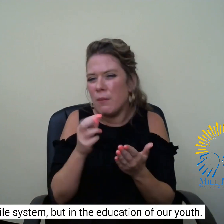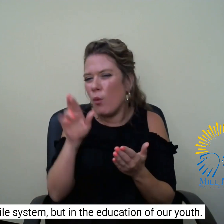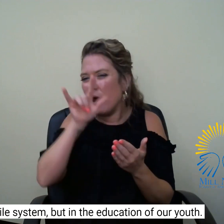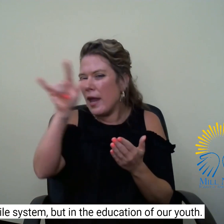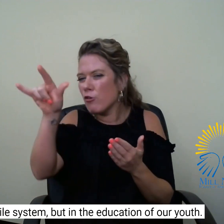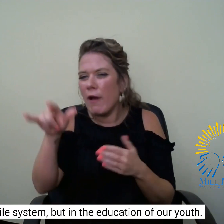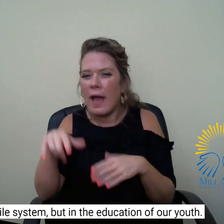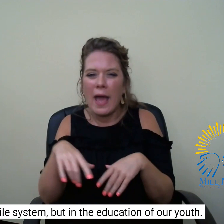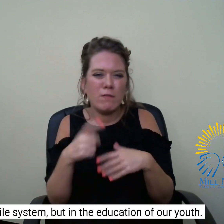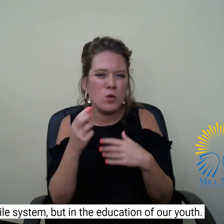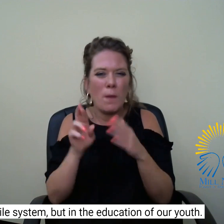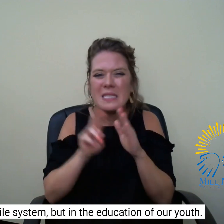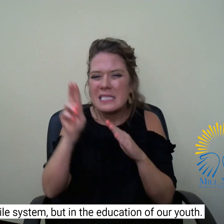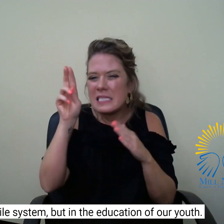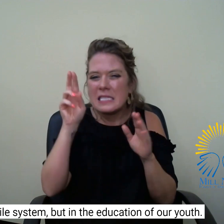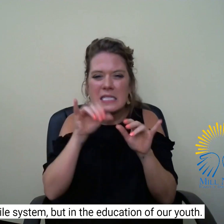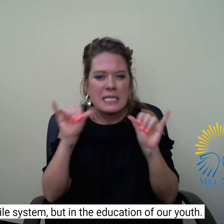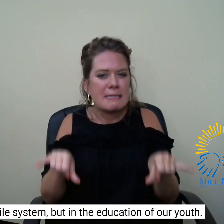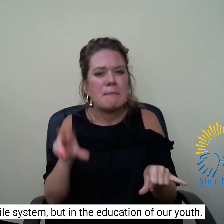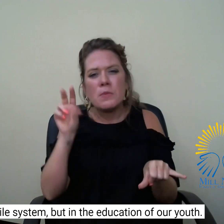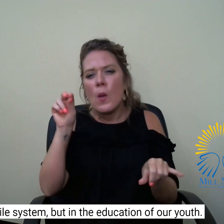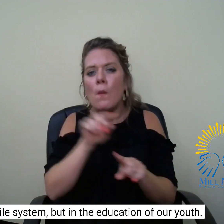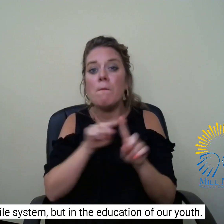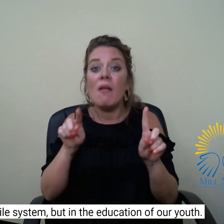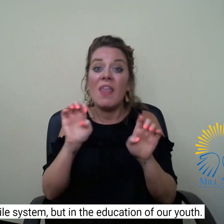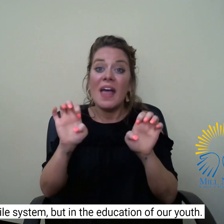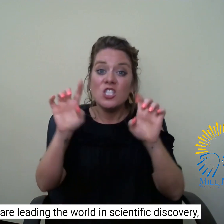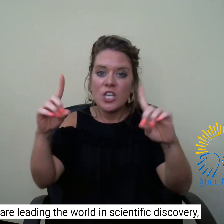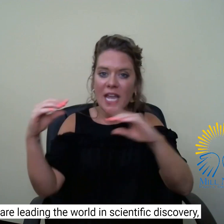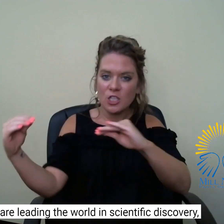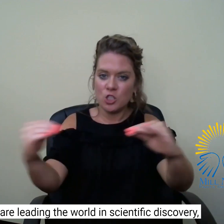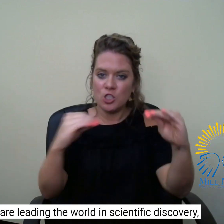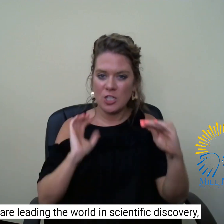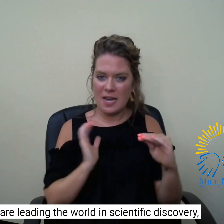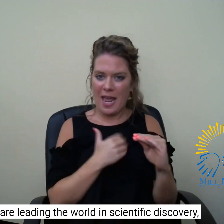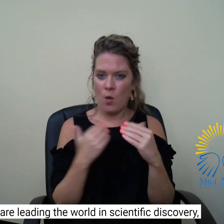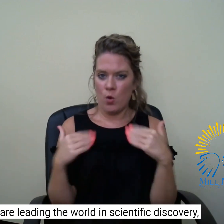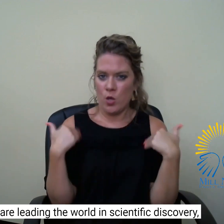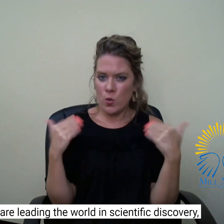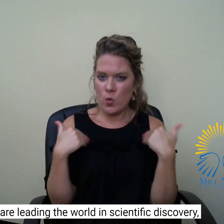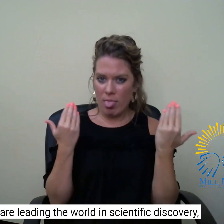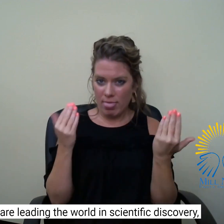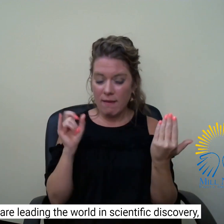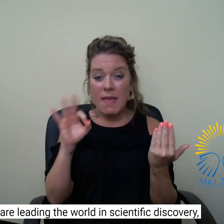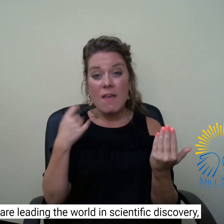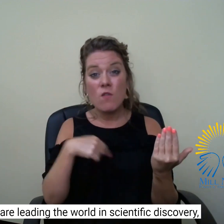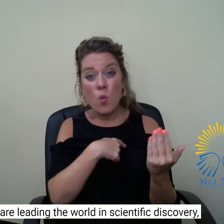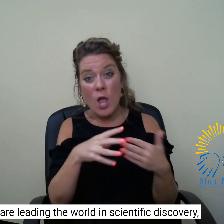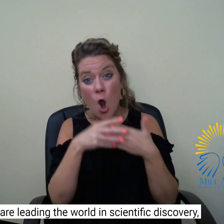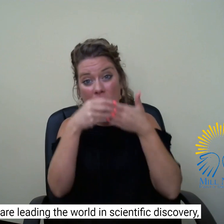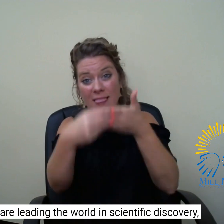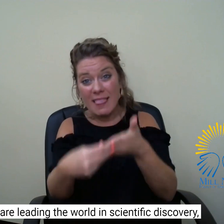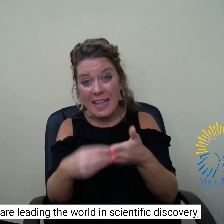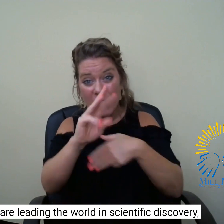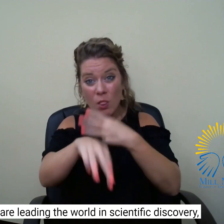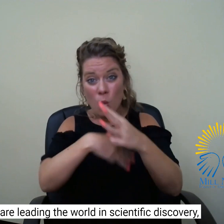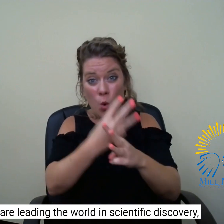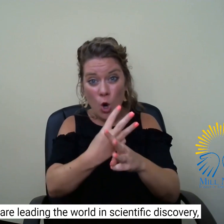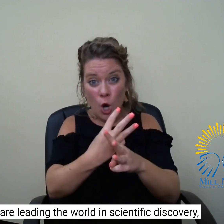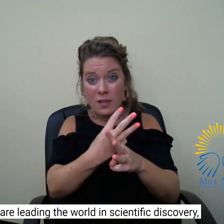missile system, but in the education of our youth. Because if we are leading the world in scientific discovery, then